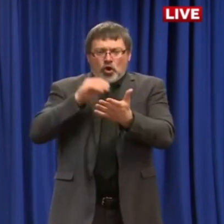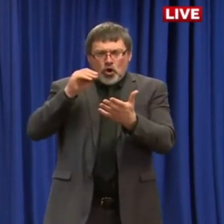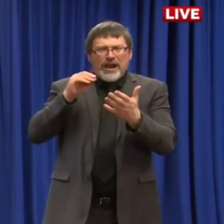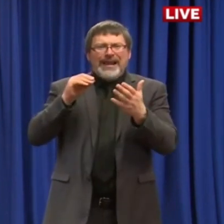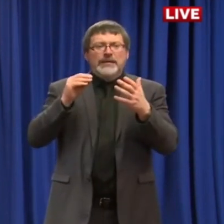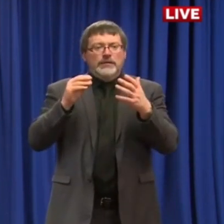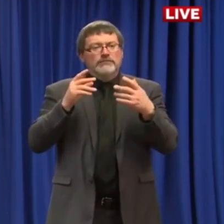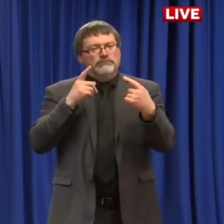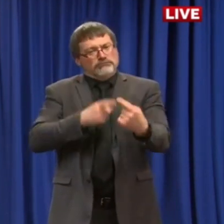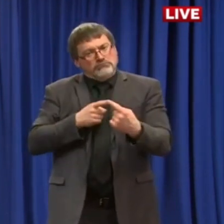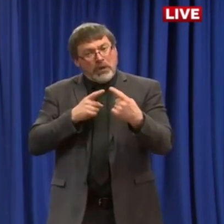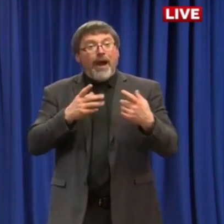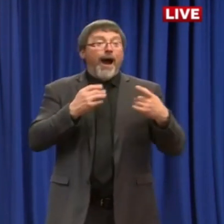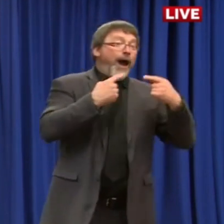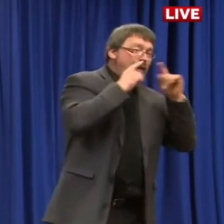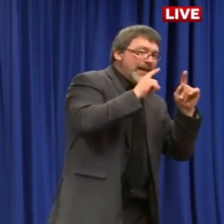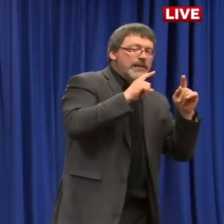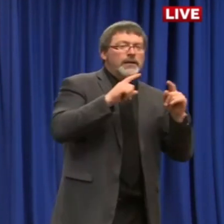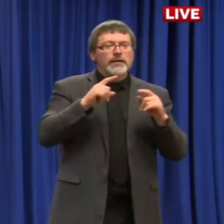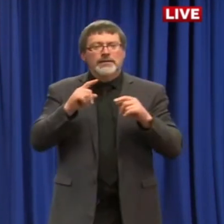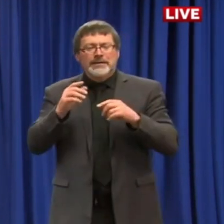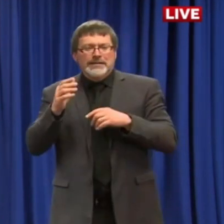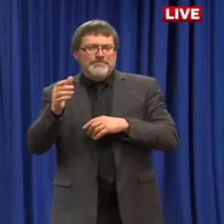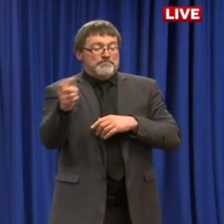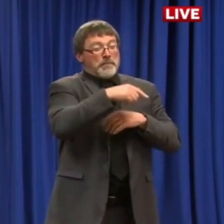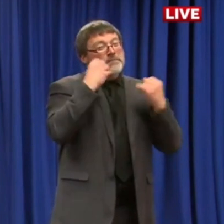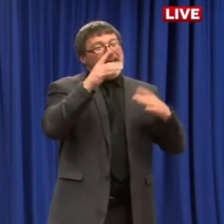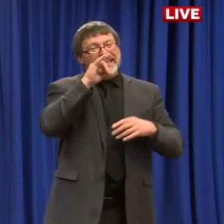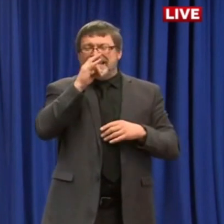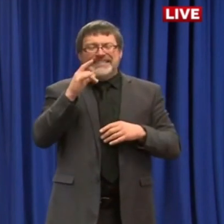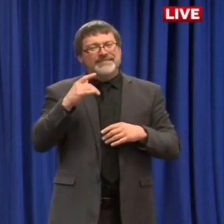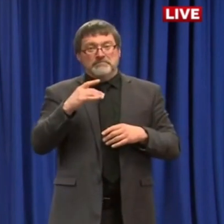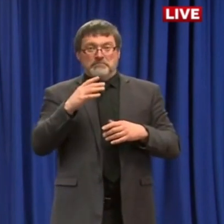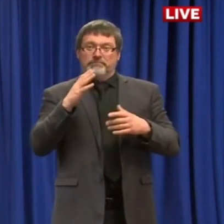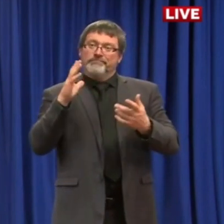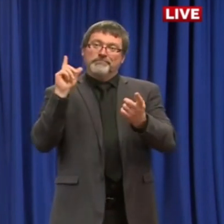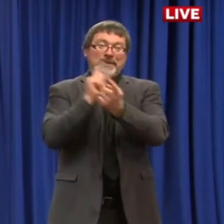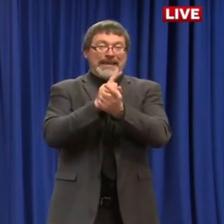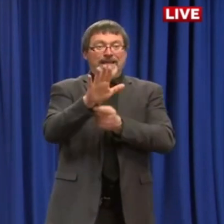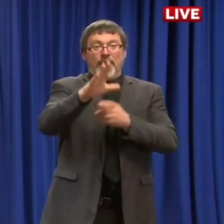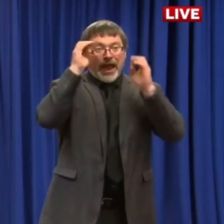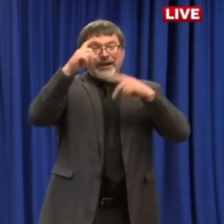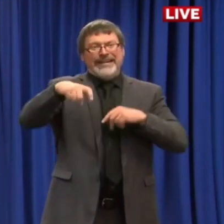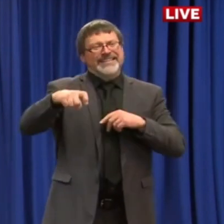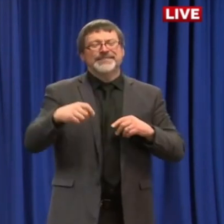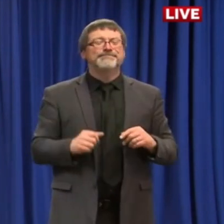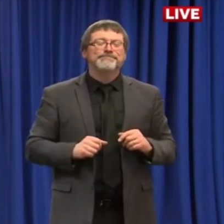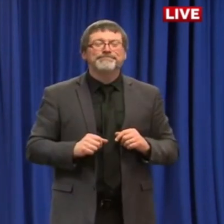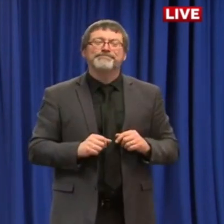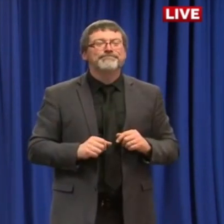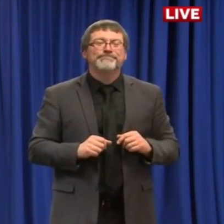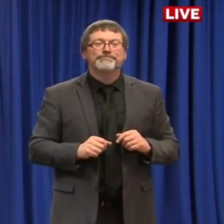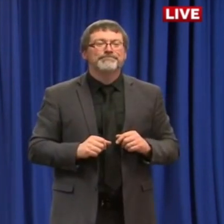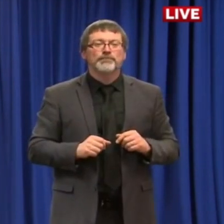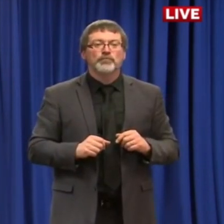is too many. All right? It's one of those issues where you just say one is too many. And so maybe it's the certain special ed services. We have a lot